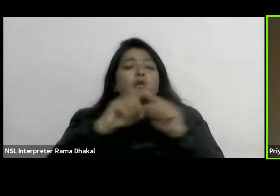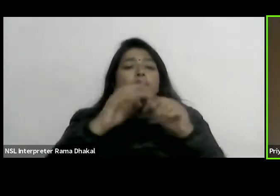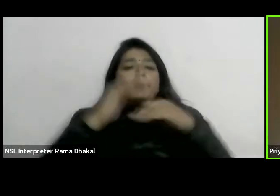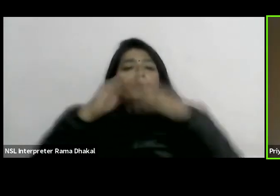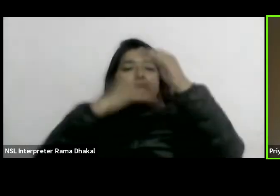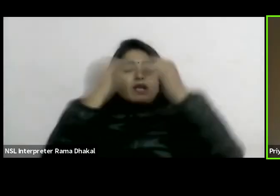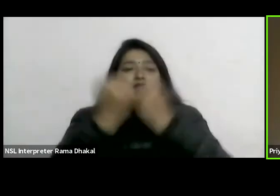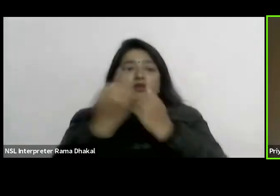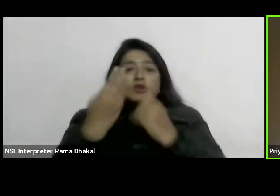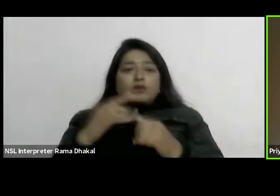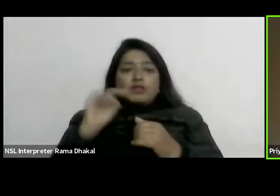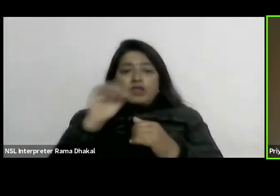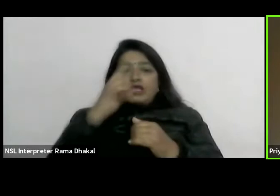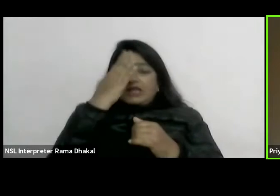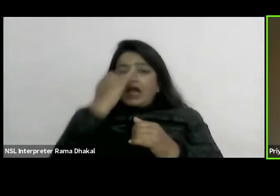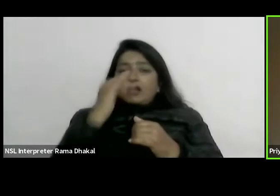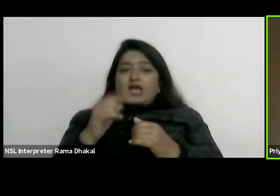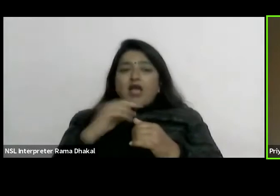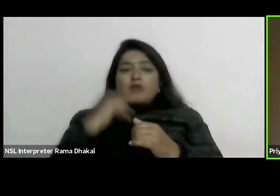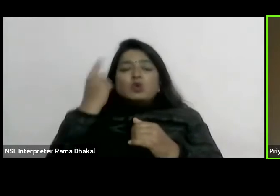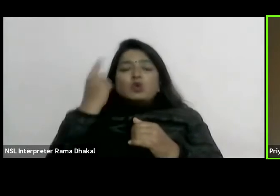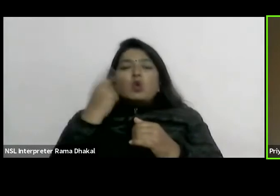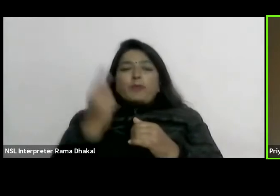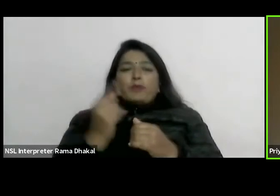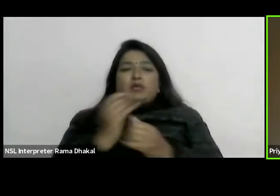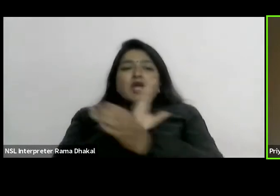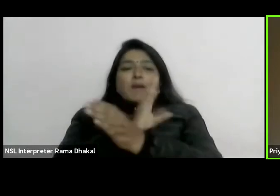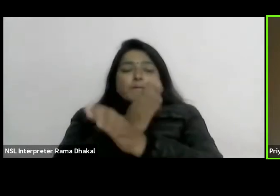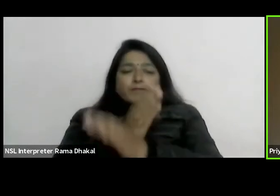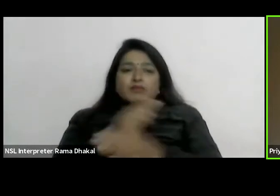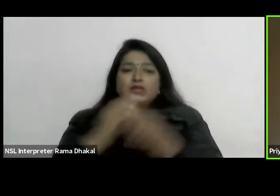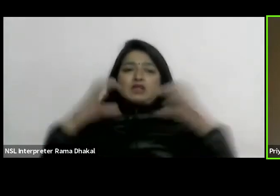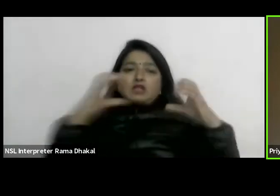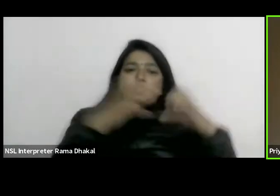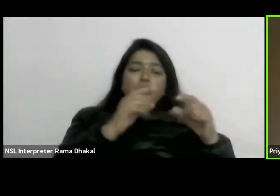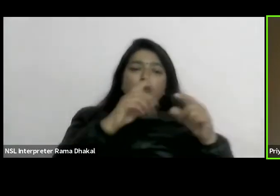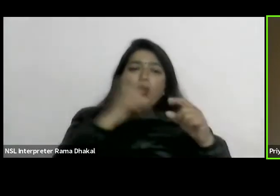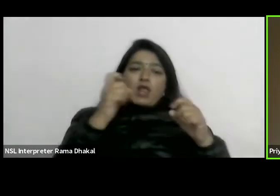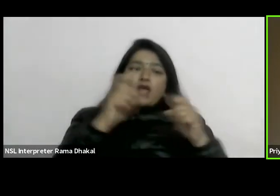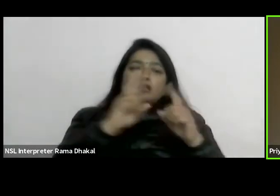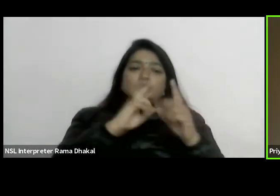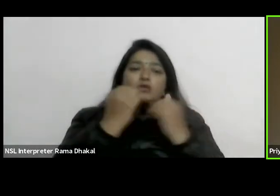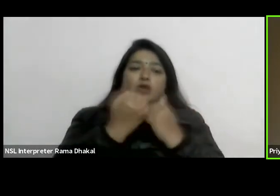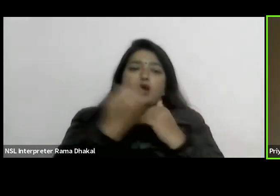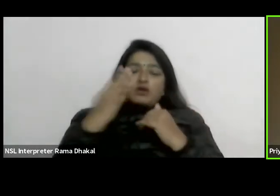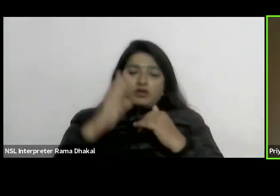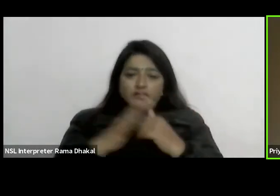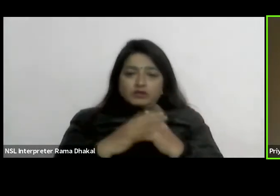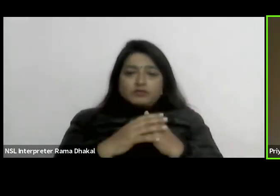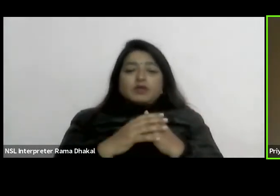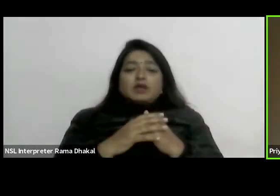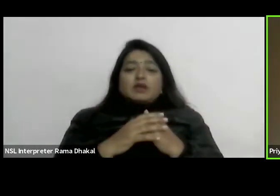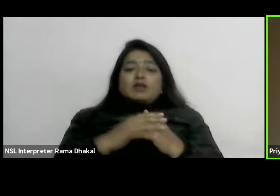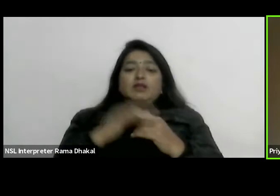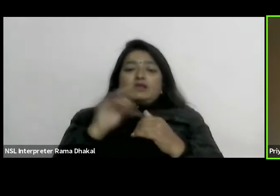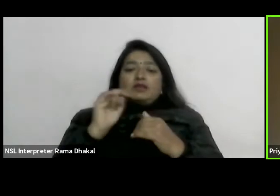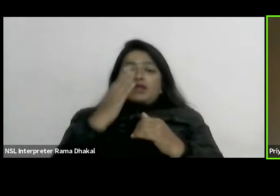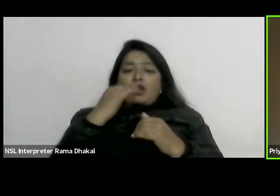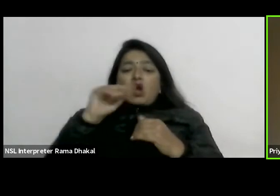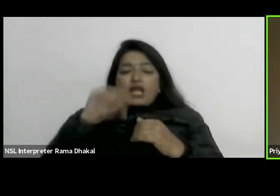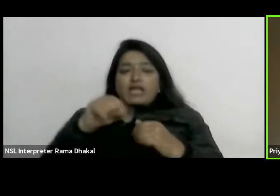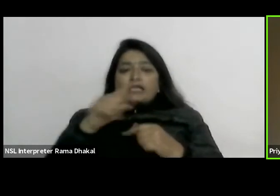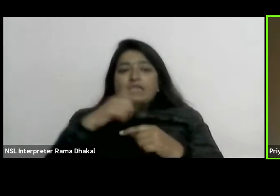any marginalized group, and we shouldn't further the patriarchy by denying some women their agency. And this is what we've been talking